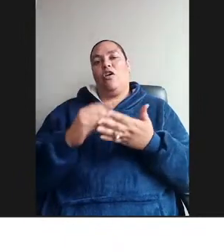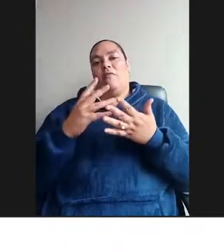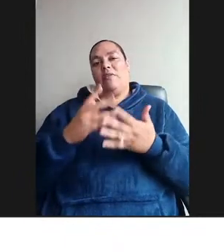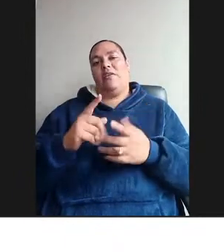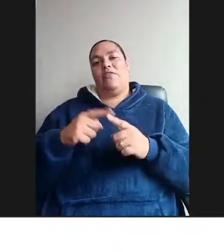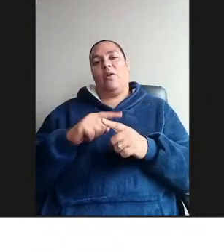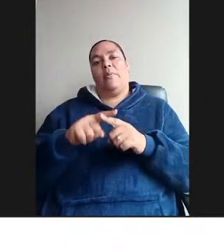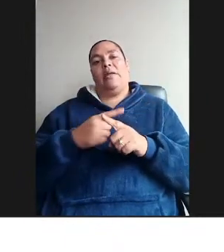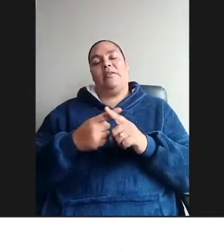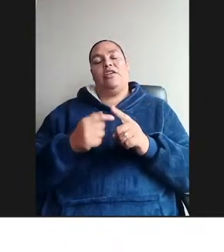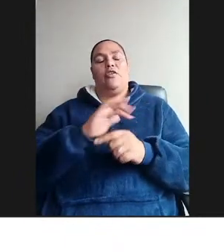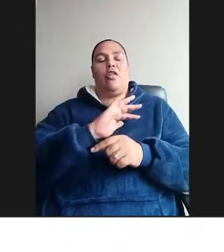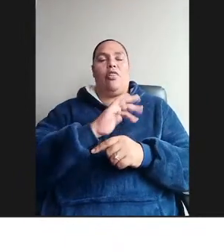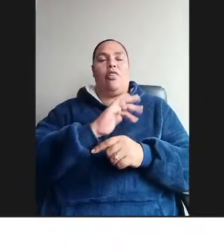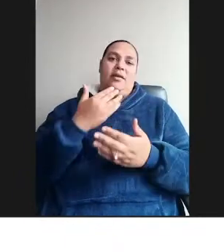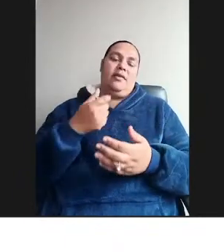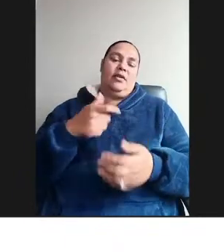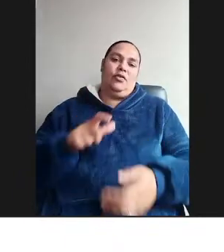Thank you, Chairperson.